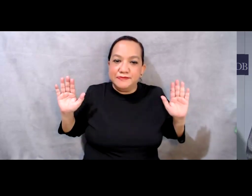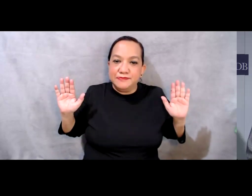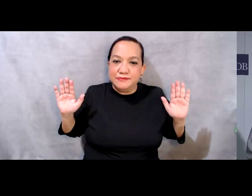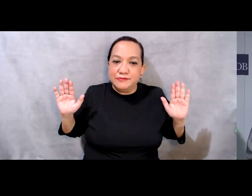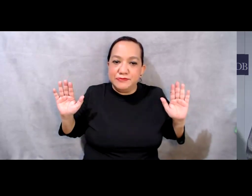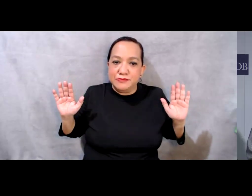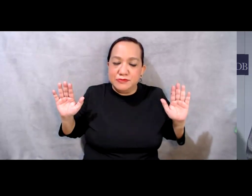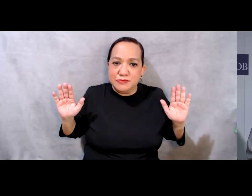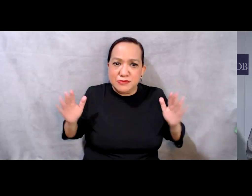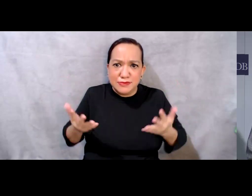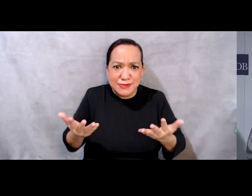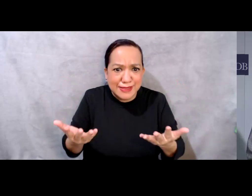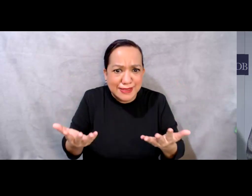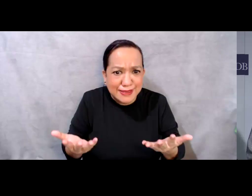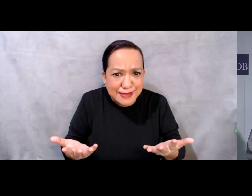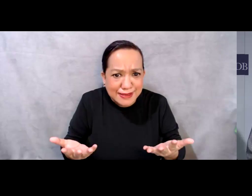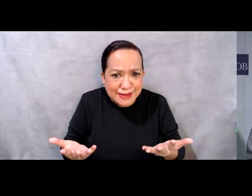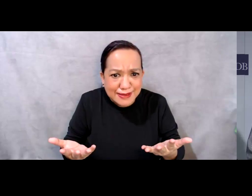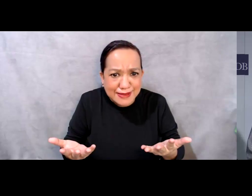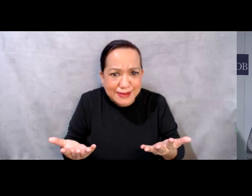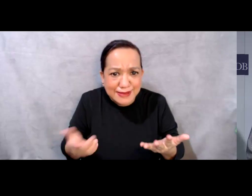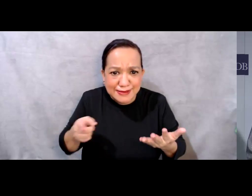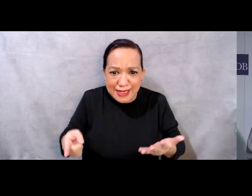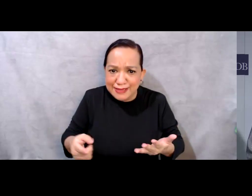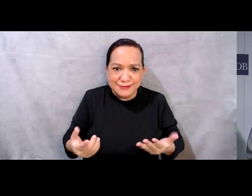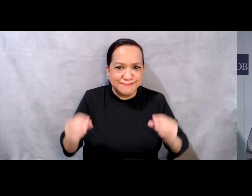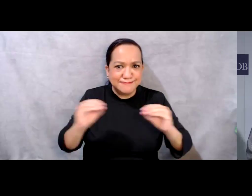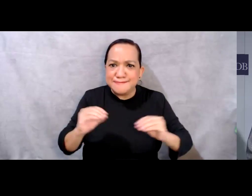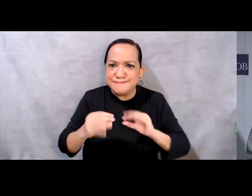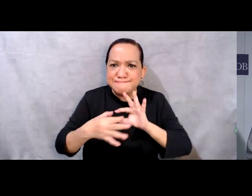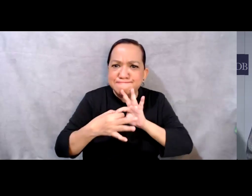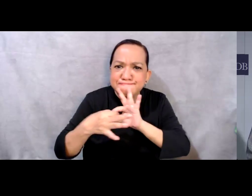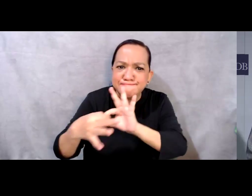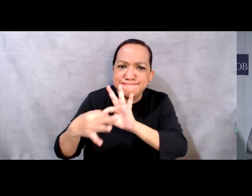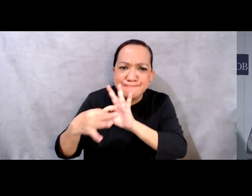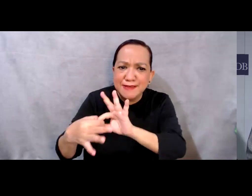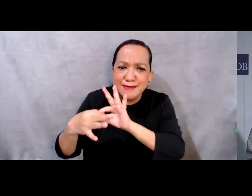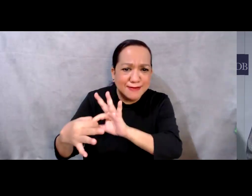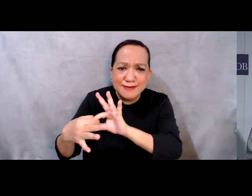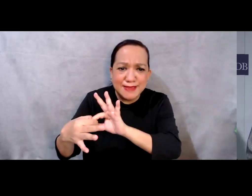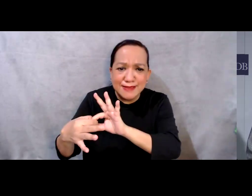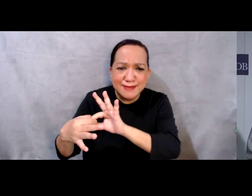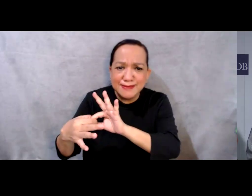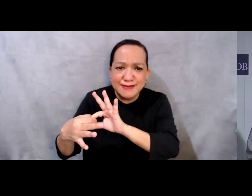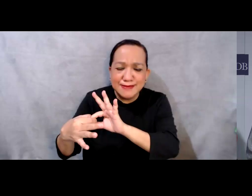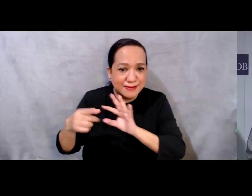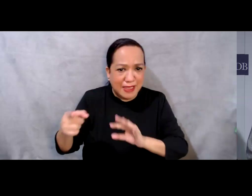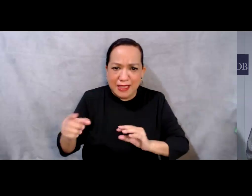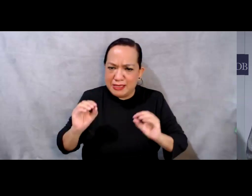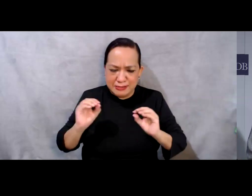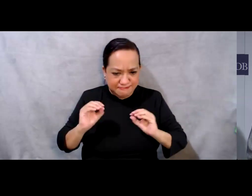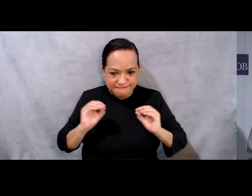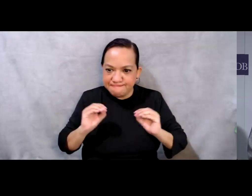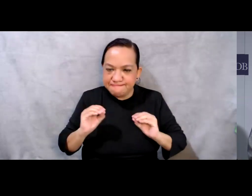community-facing commitments, and the complainant rejected the plan as lacking genuineness, ambition, and imagination. All